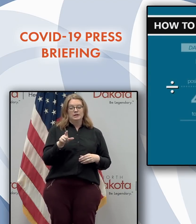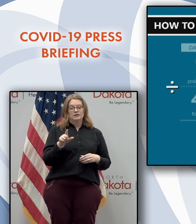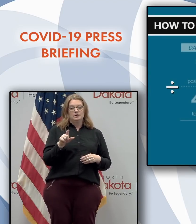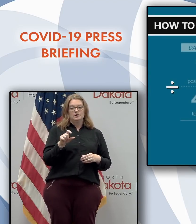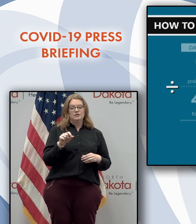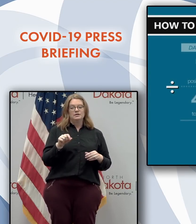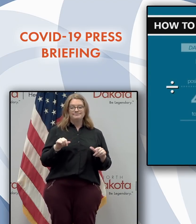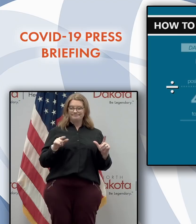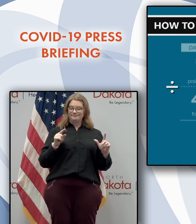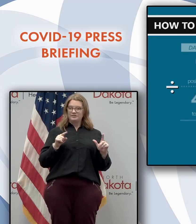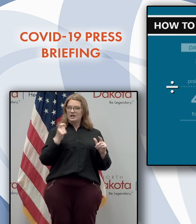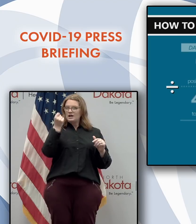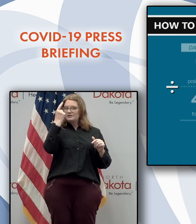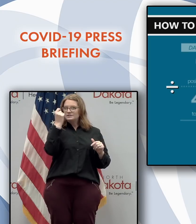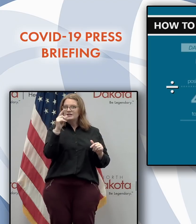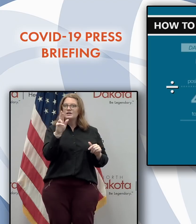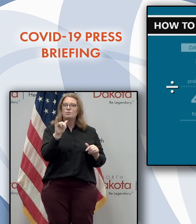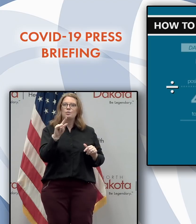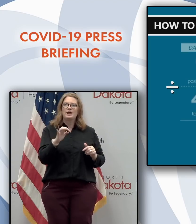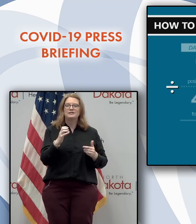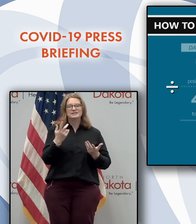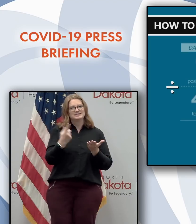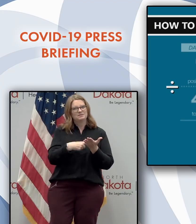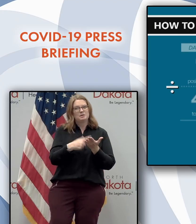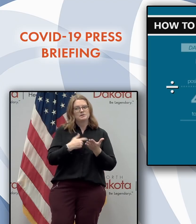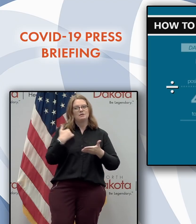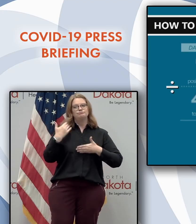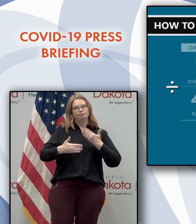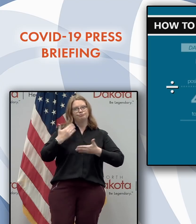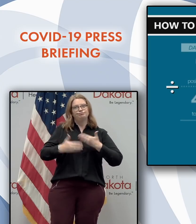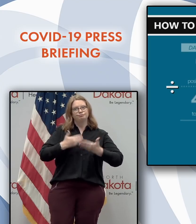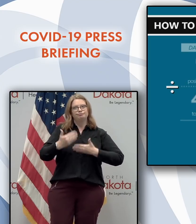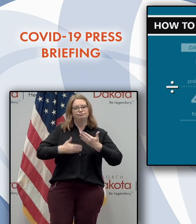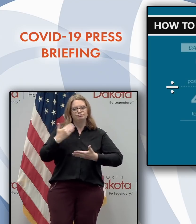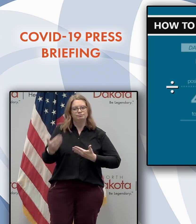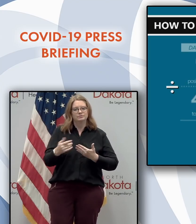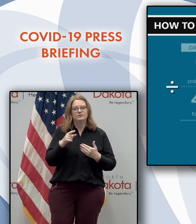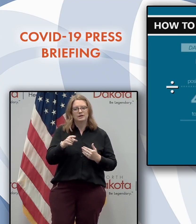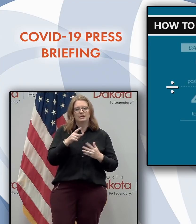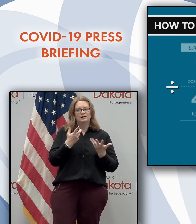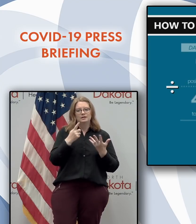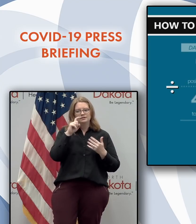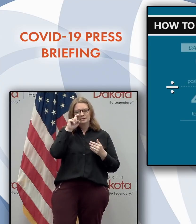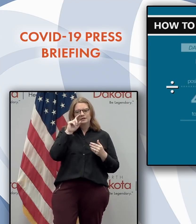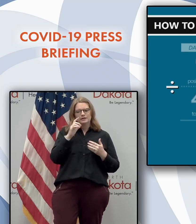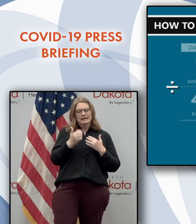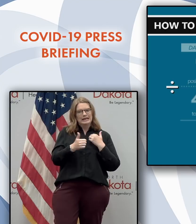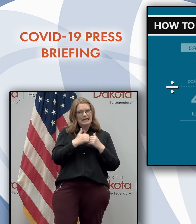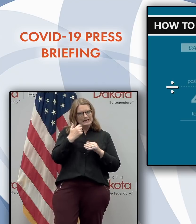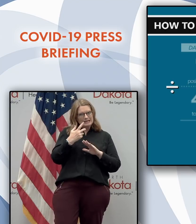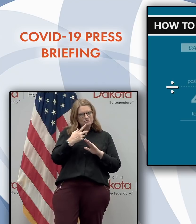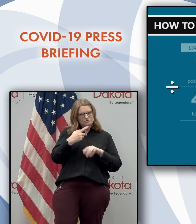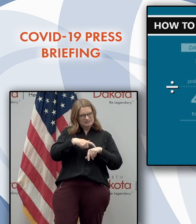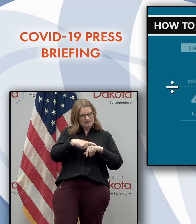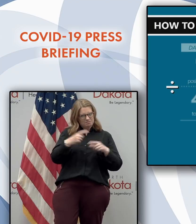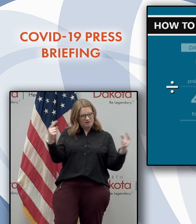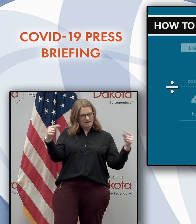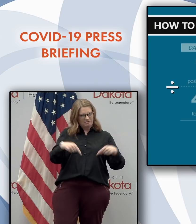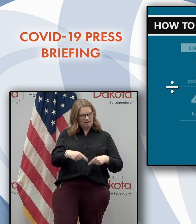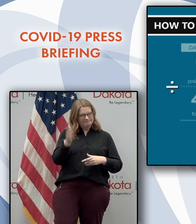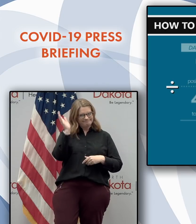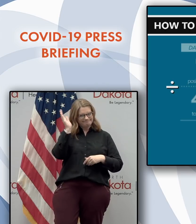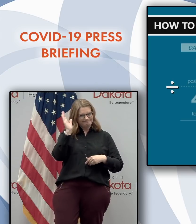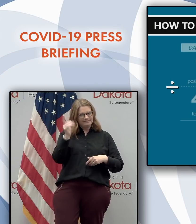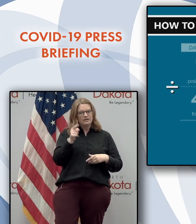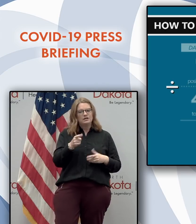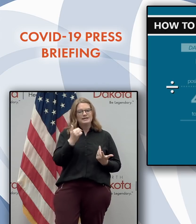again, on understanding rates, because I buzzed through these quickly, but this is a slide we use at the beginning of each program. The daily positivity